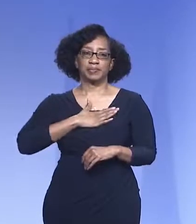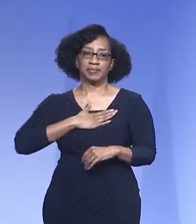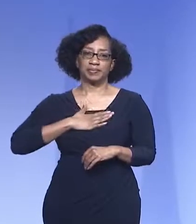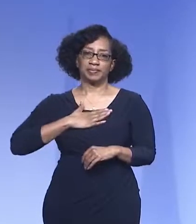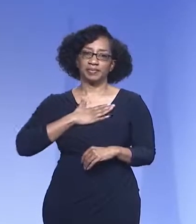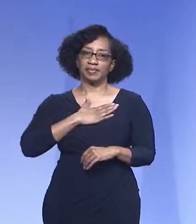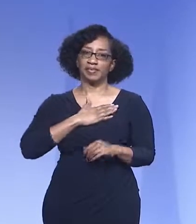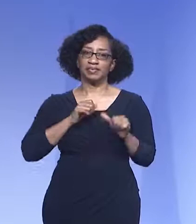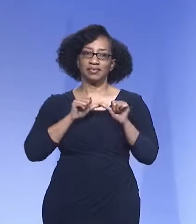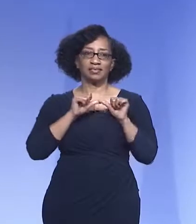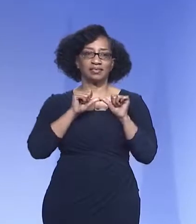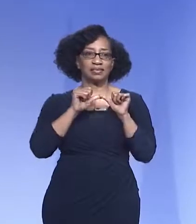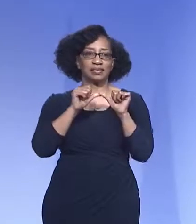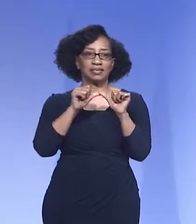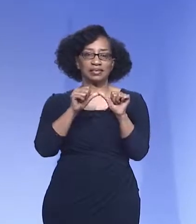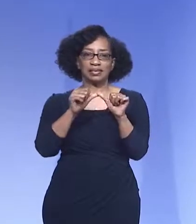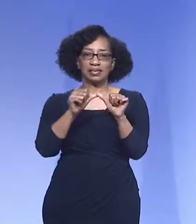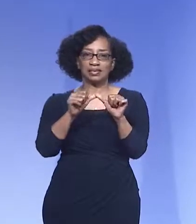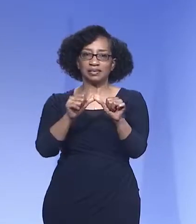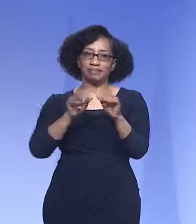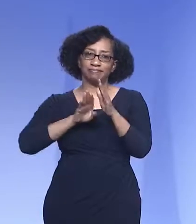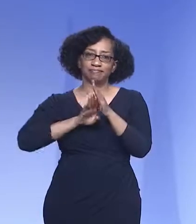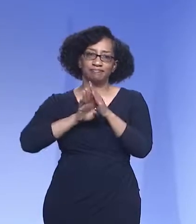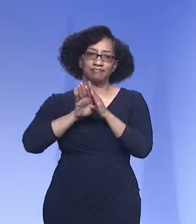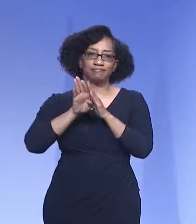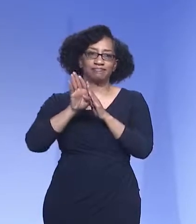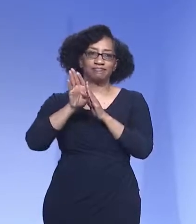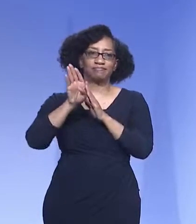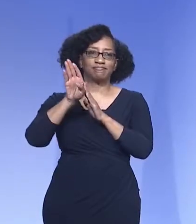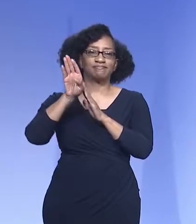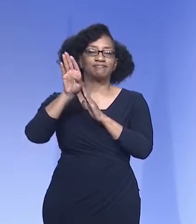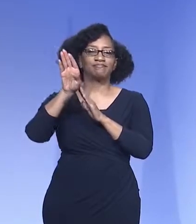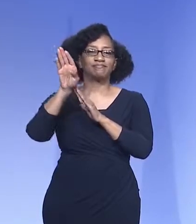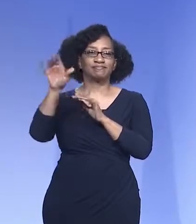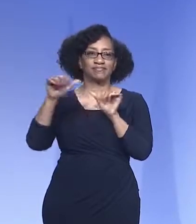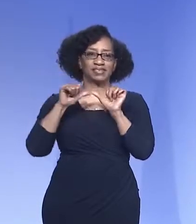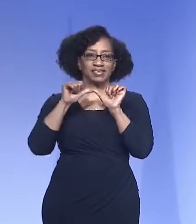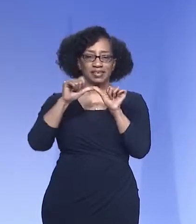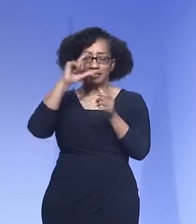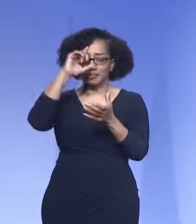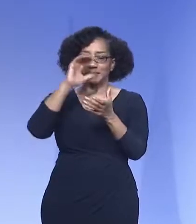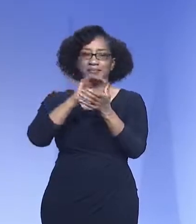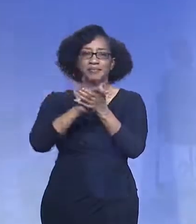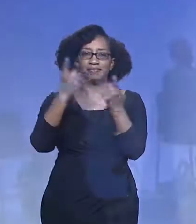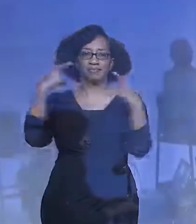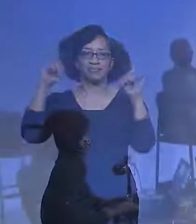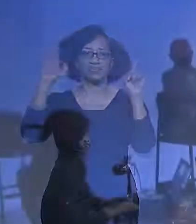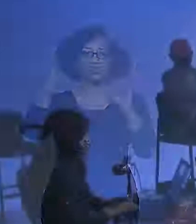let's keep the faith. Let's keep moving forward. We're making progress, and we're going to get there.